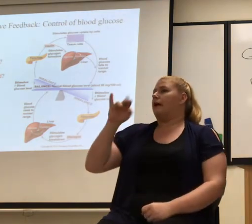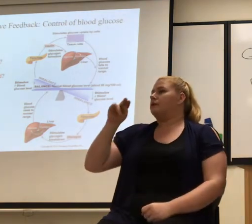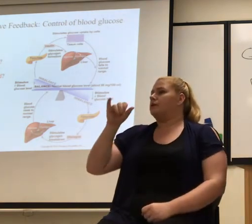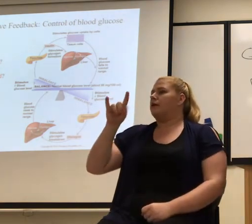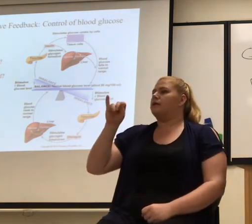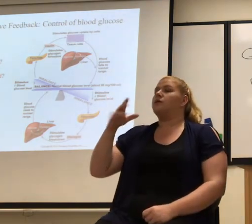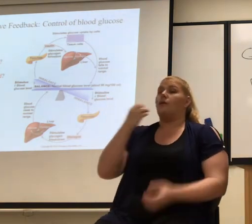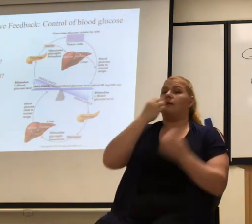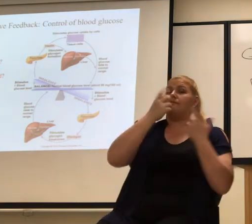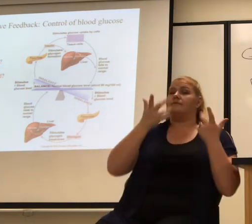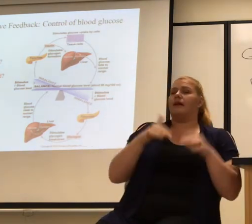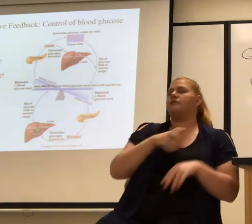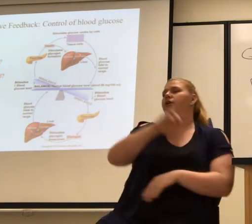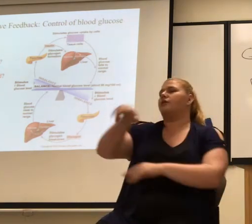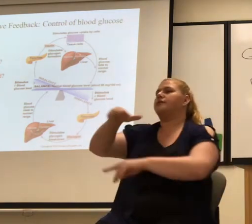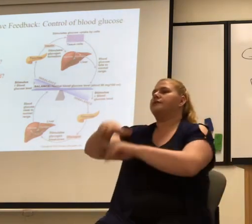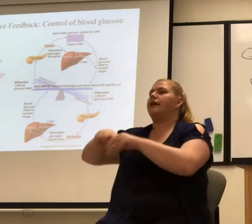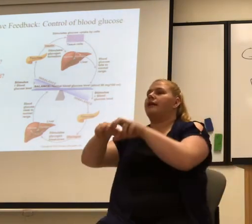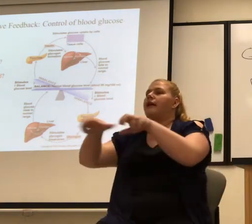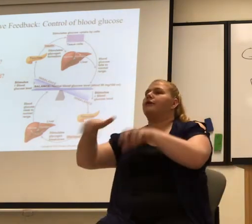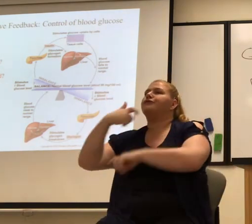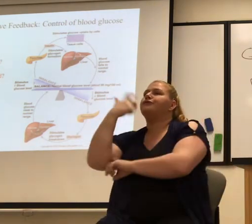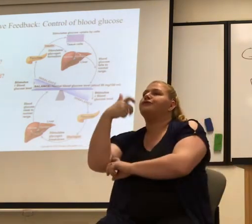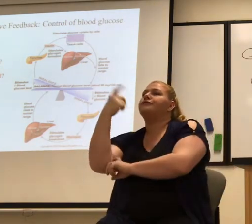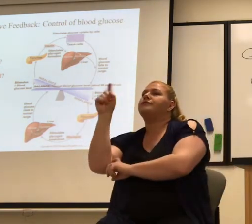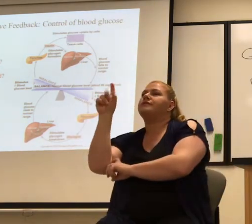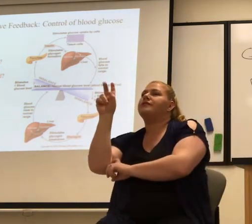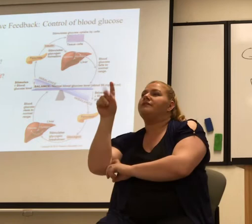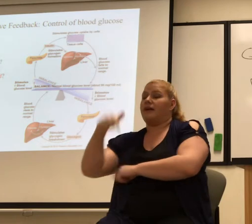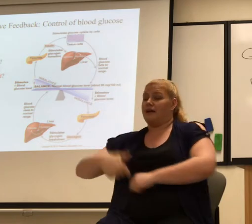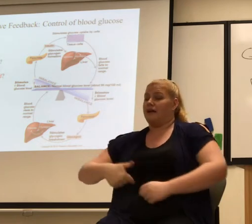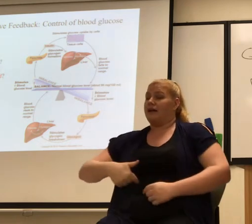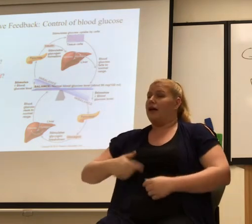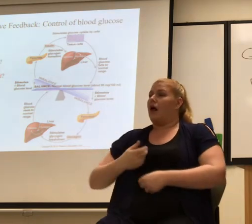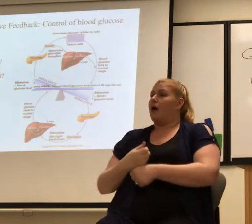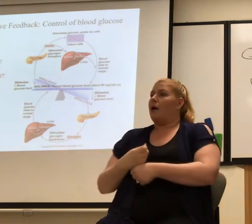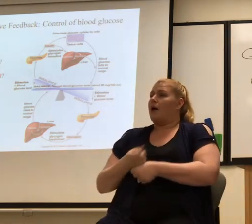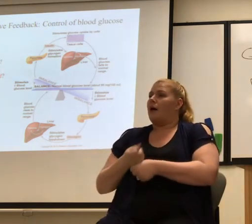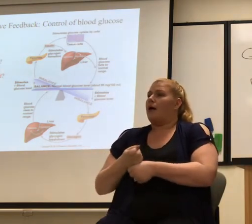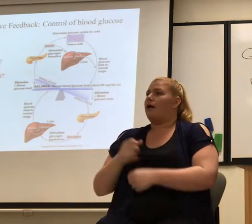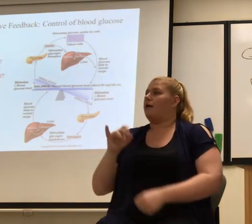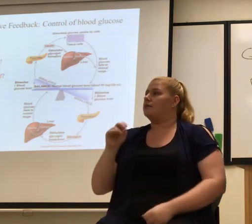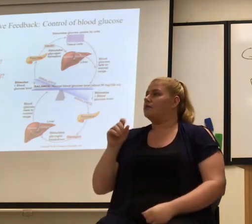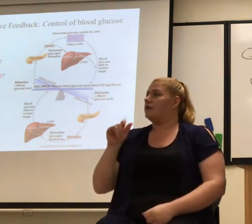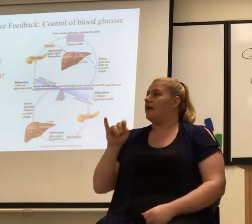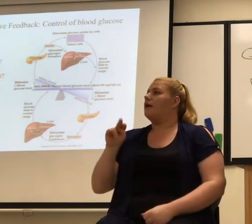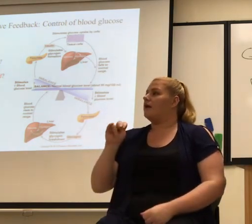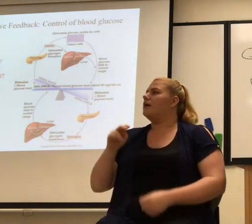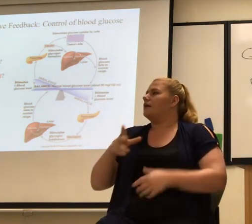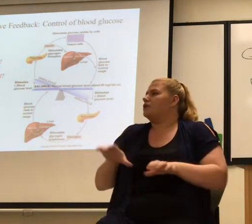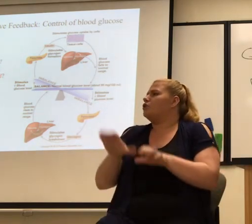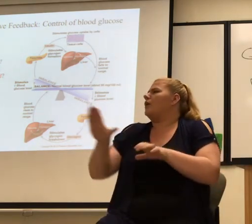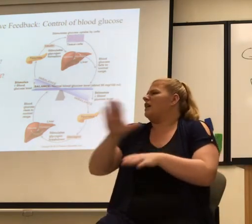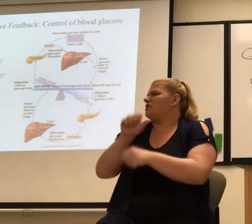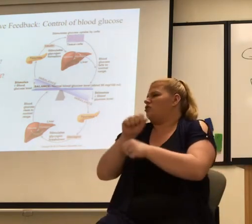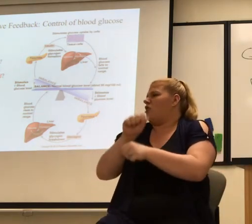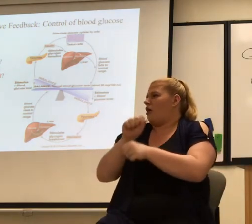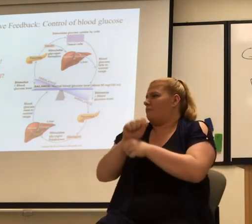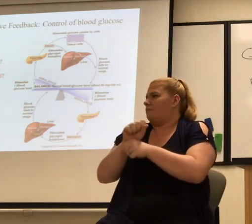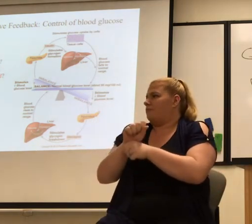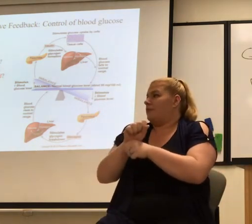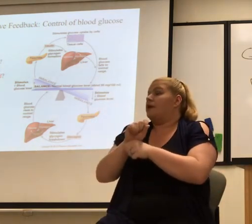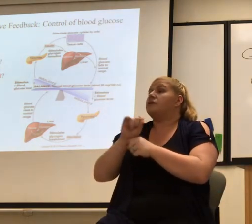know, watch TV, you go to bed. Insulin does its job. It increases your body stores. So one of the things the liver